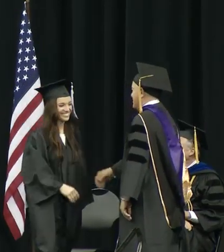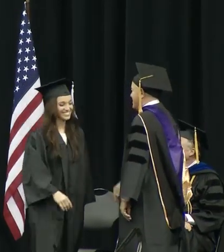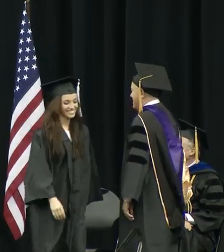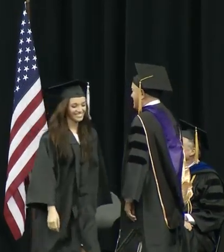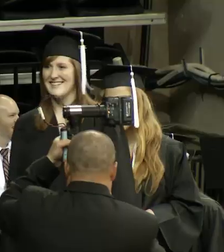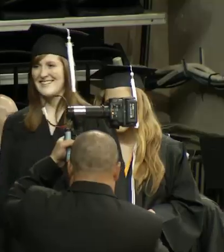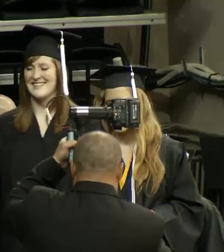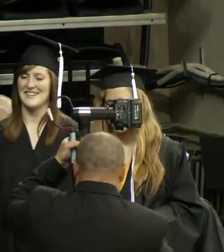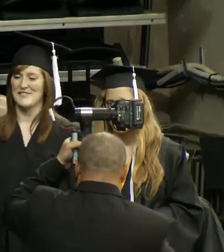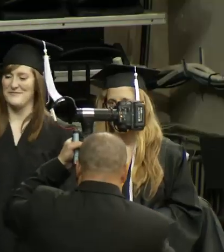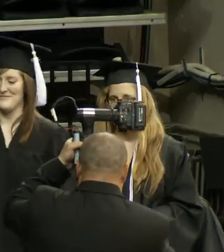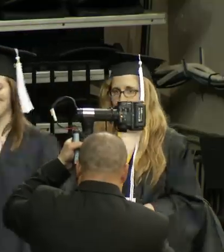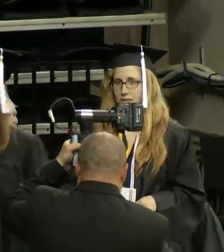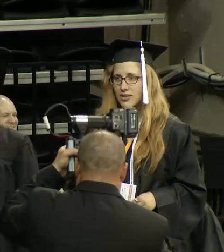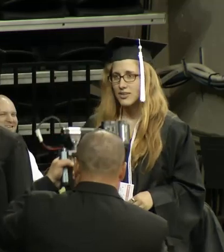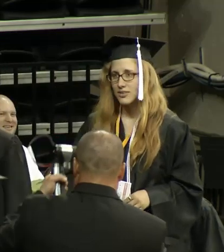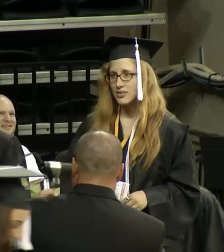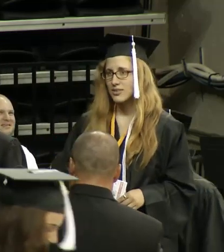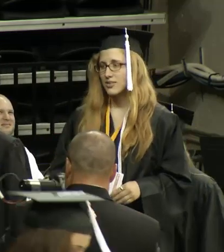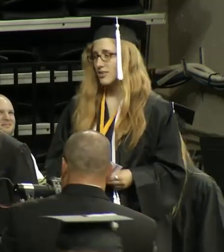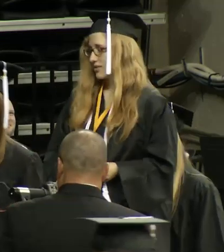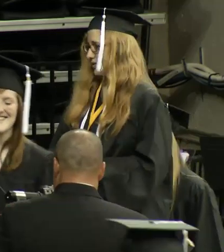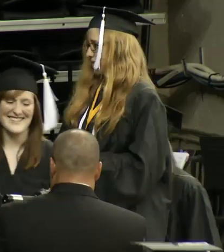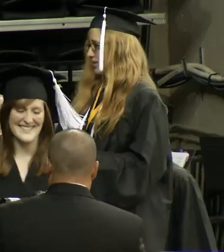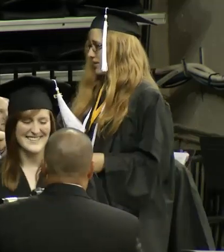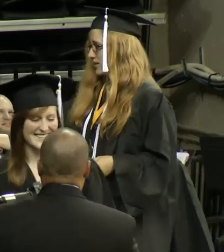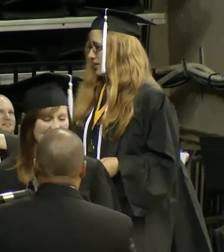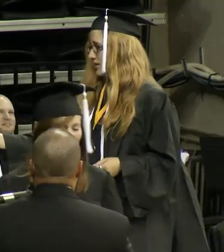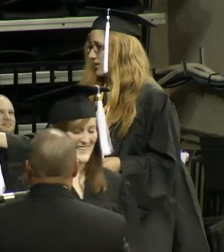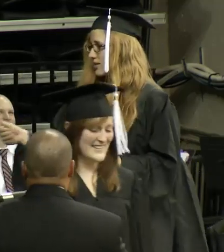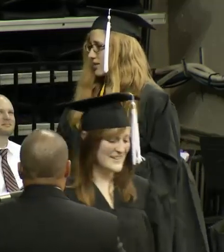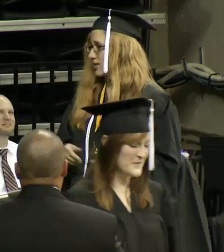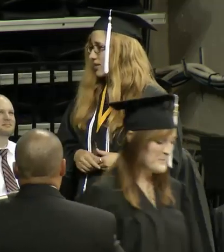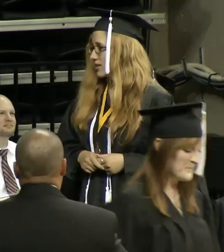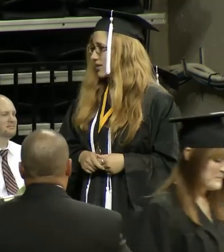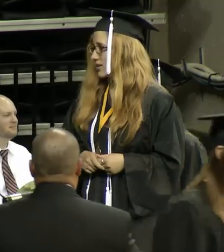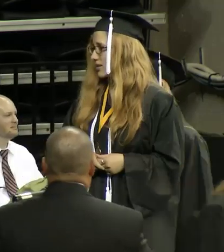Catherine Weldon. Jeremy Hahn.